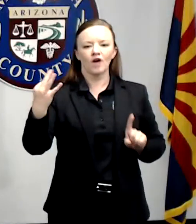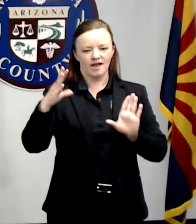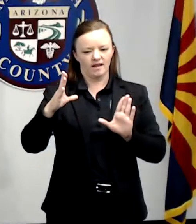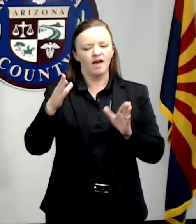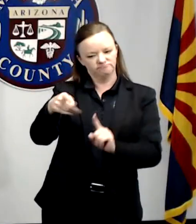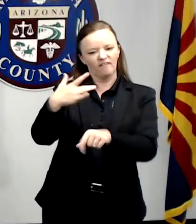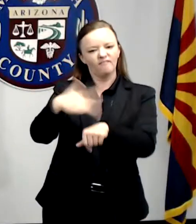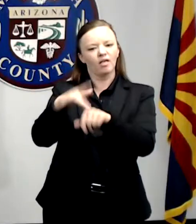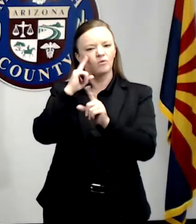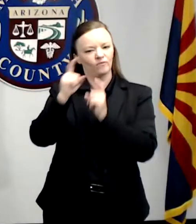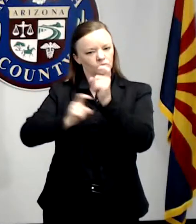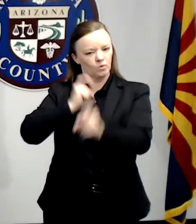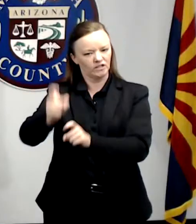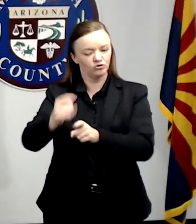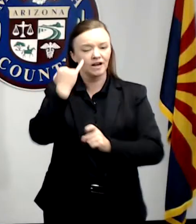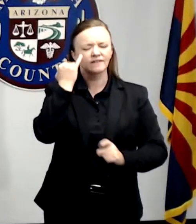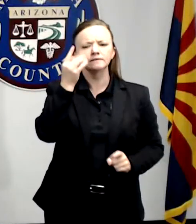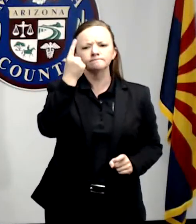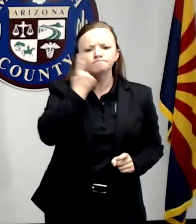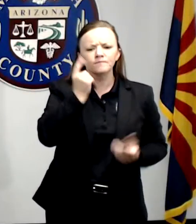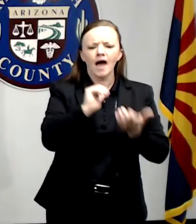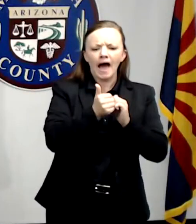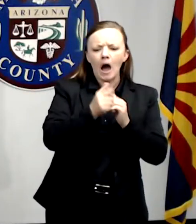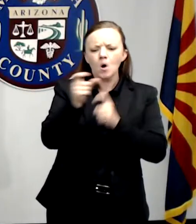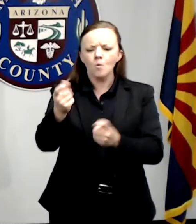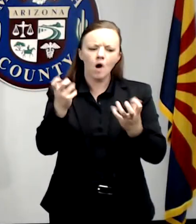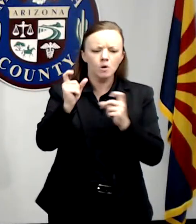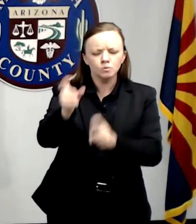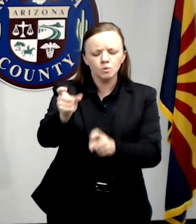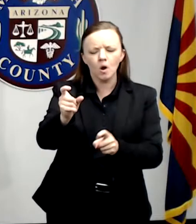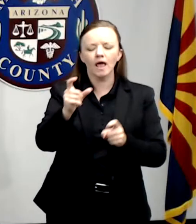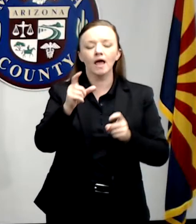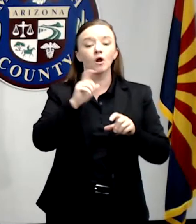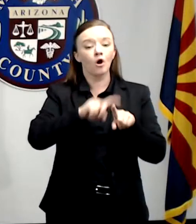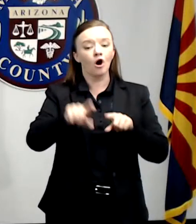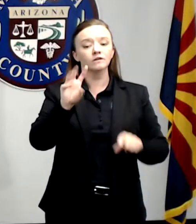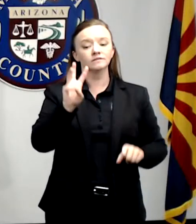If you have any questions about making a donation, you can call